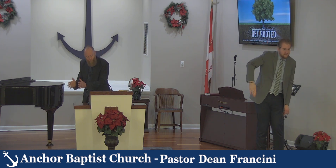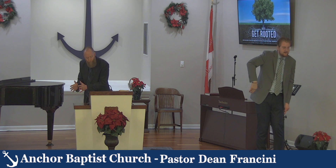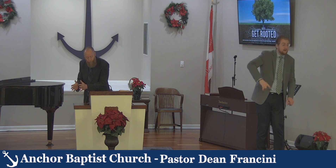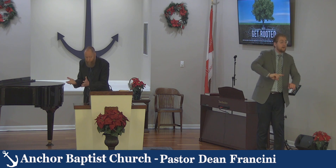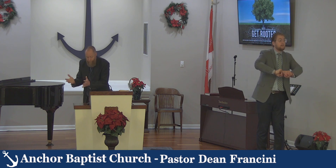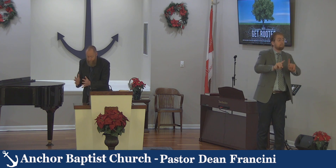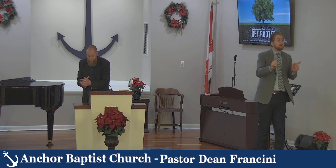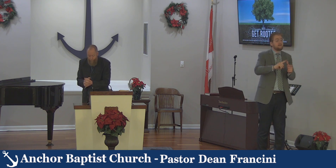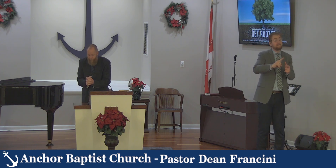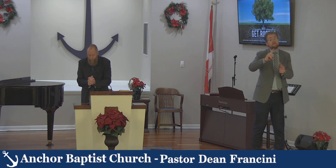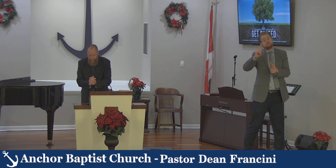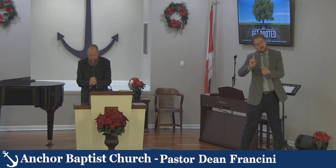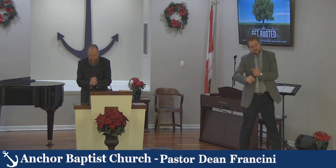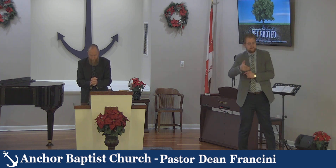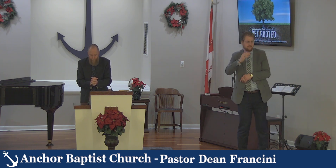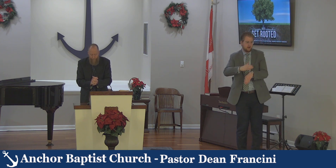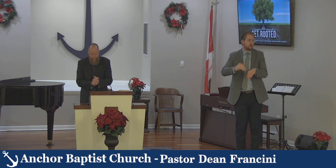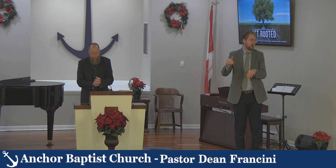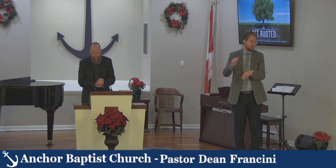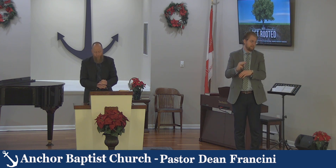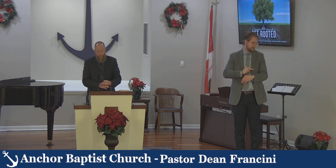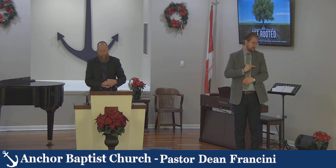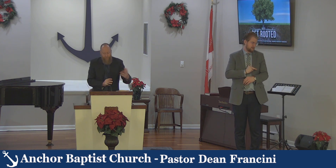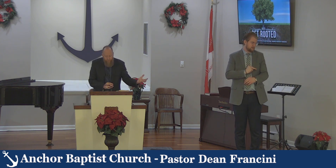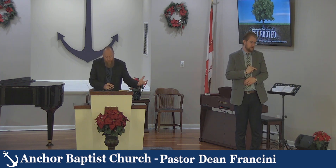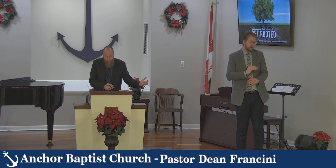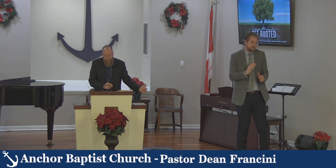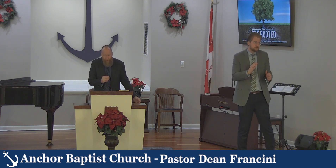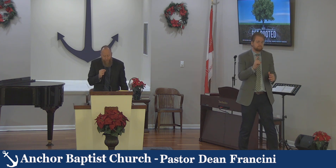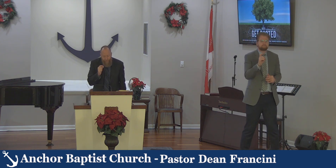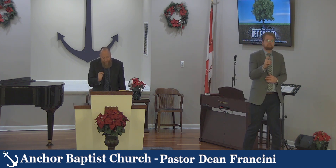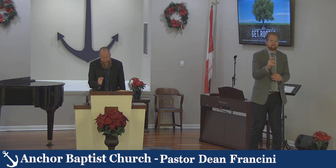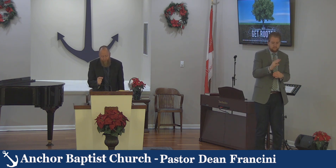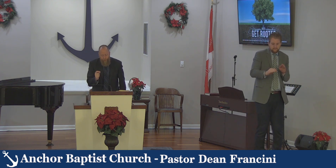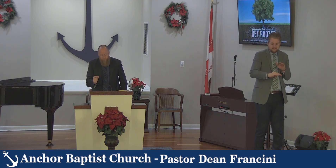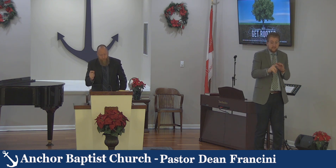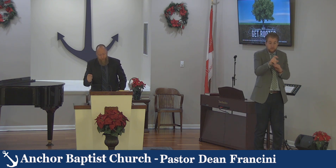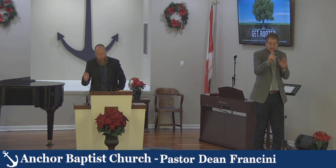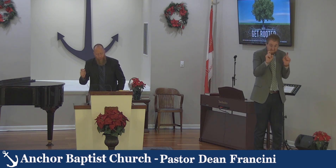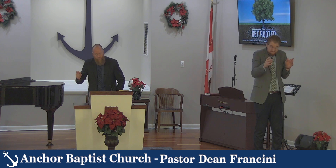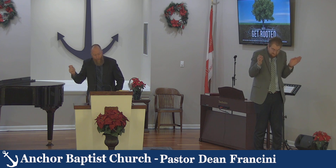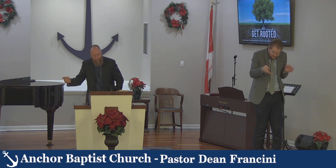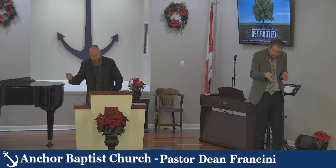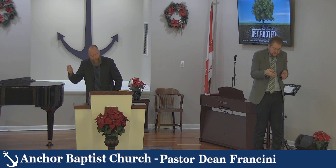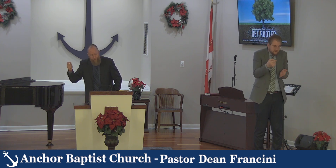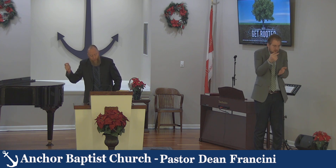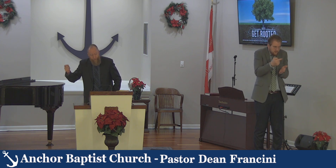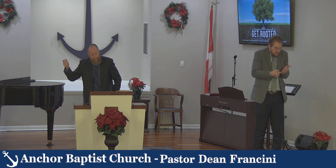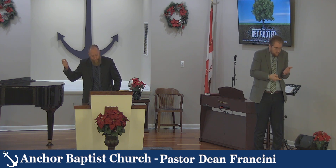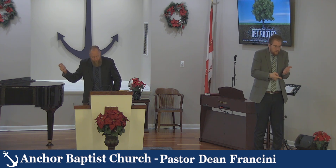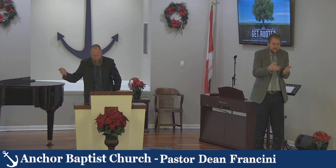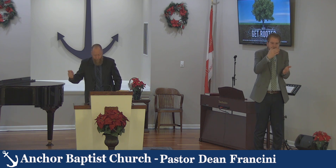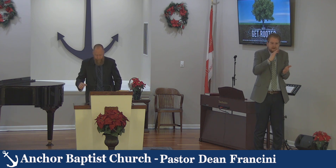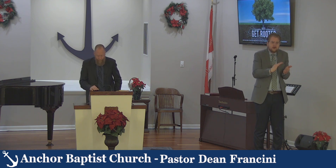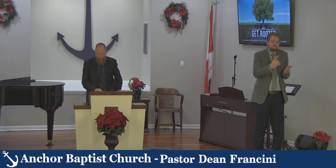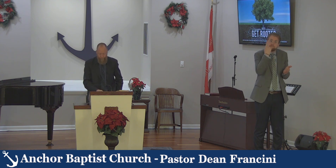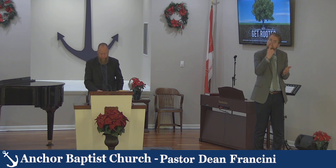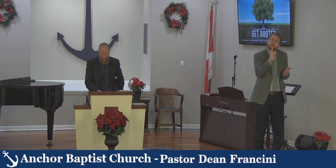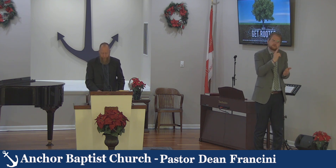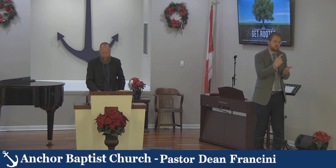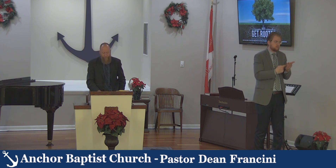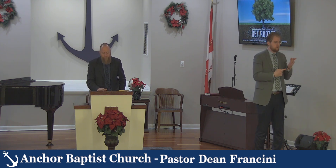God's perfect will. So much of His will is already established. Don't get so hung up on the unperfect